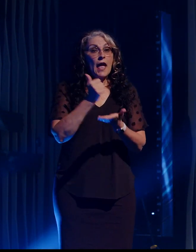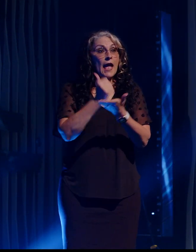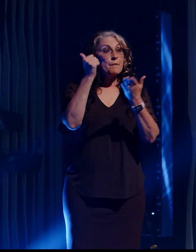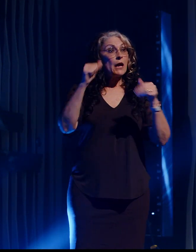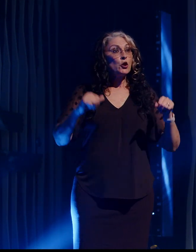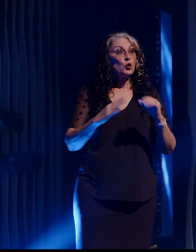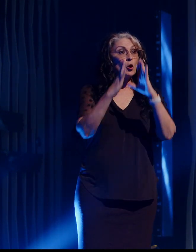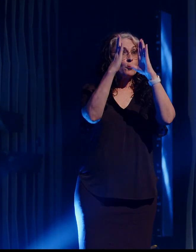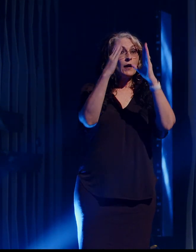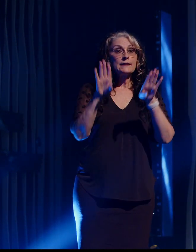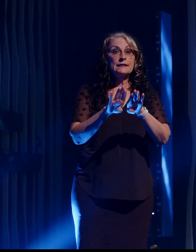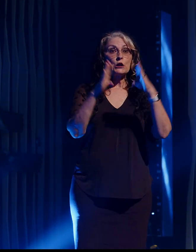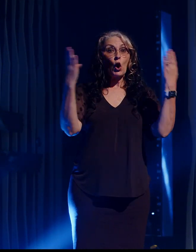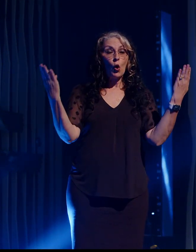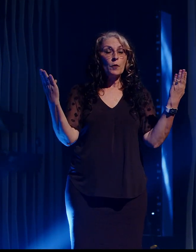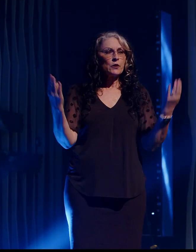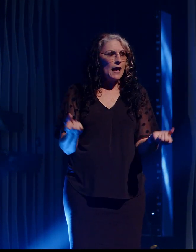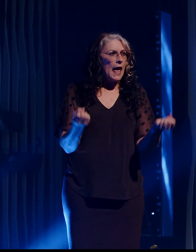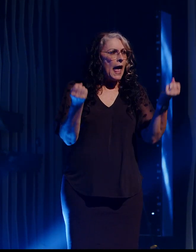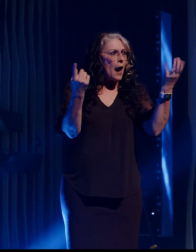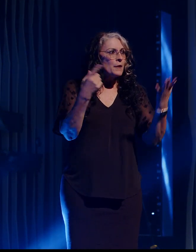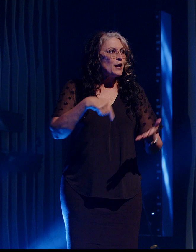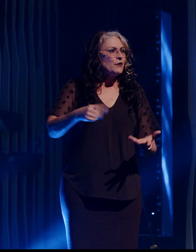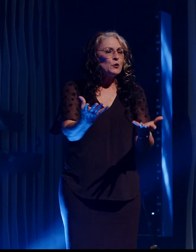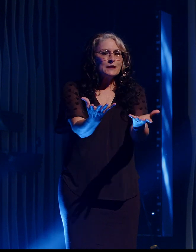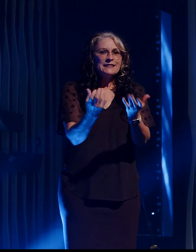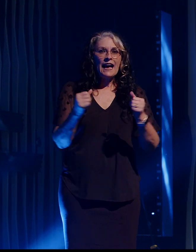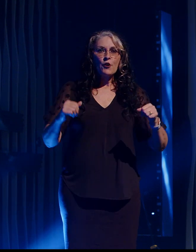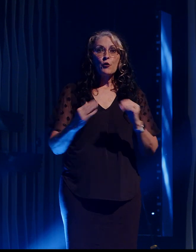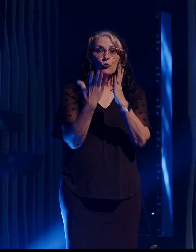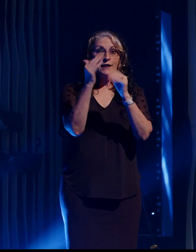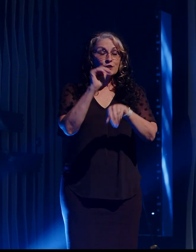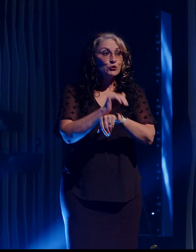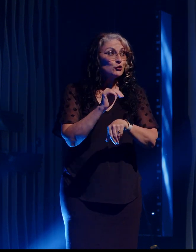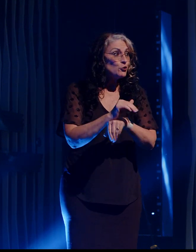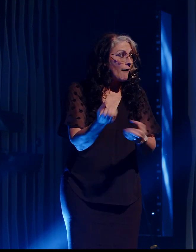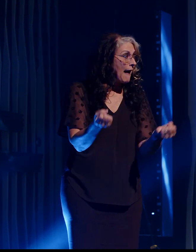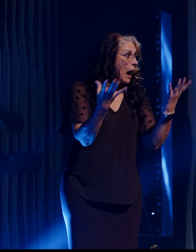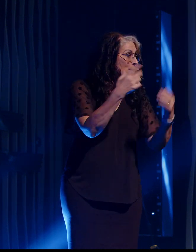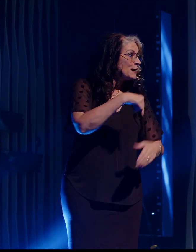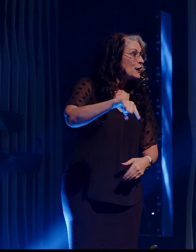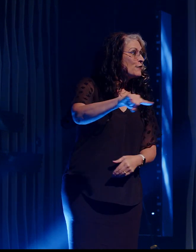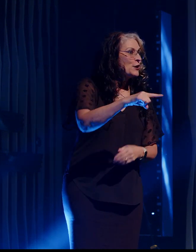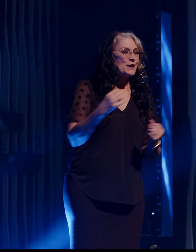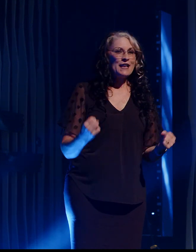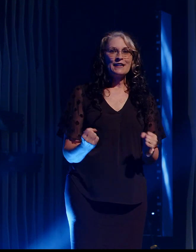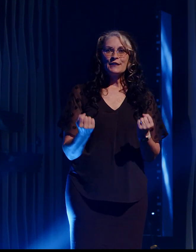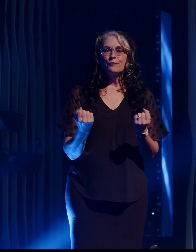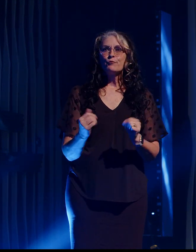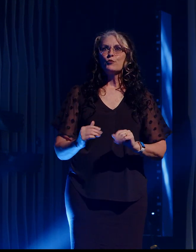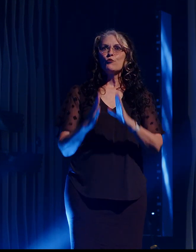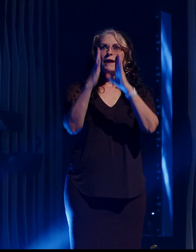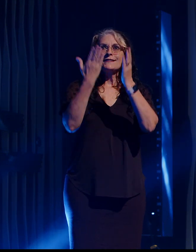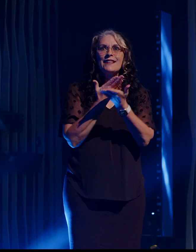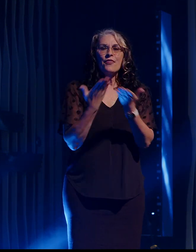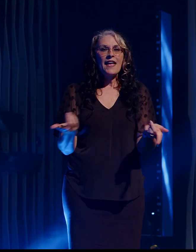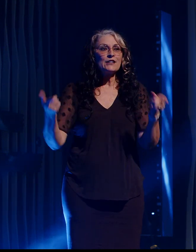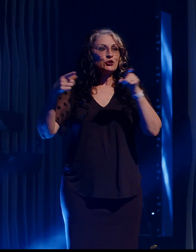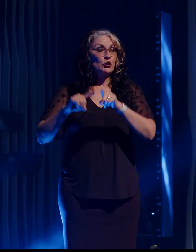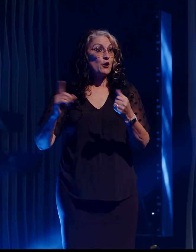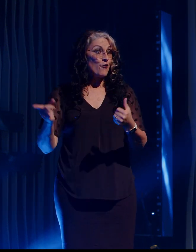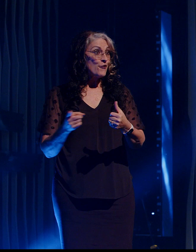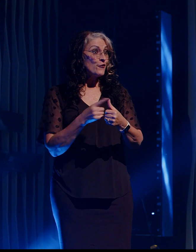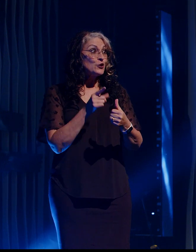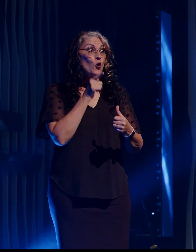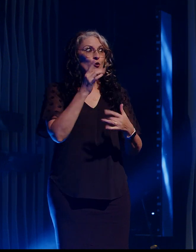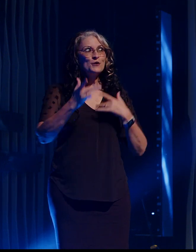Your presence is an open door. How many desire God's presence tonight? Because we know that in his presence, things change. Well, first off, is